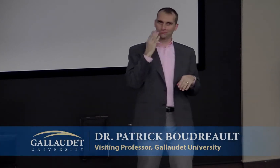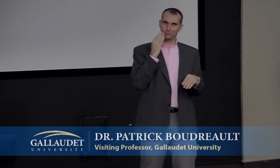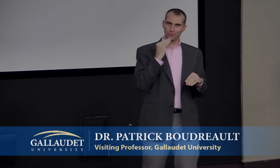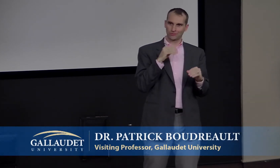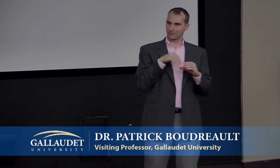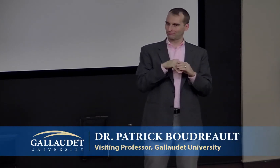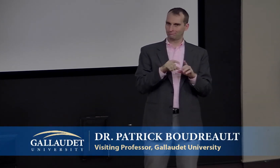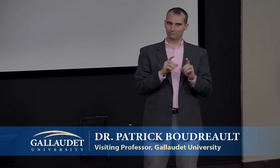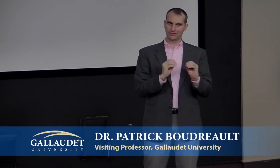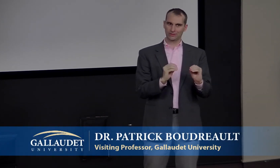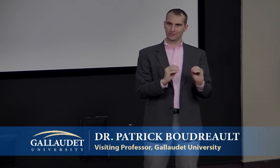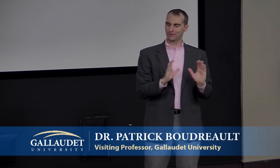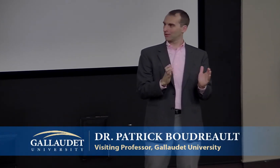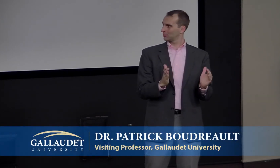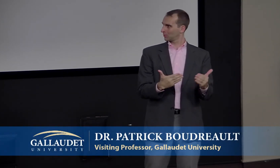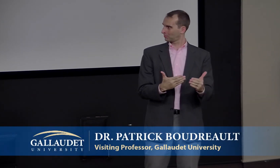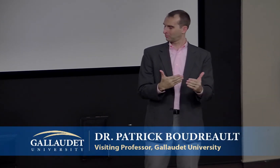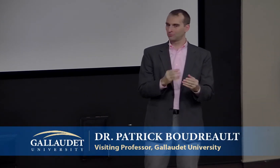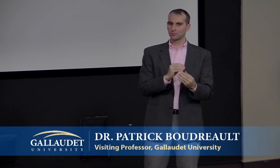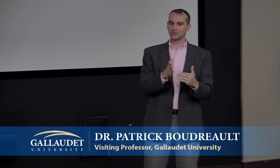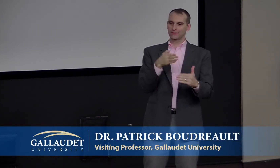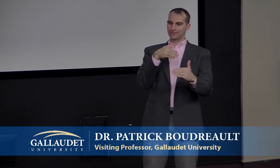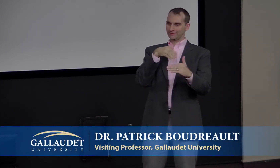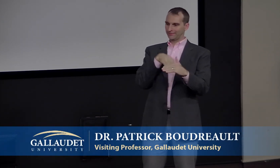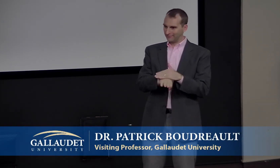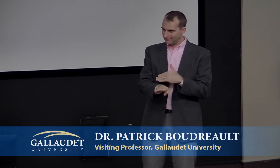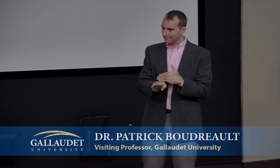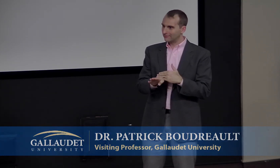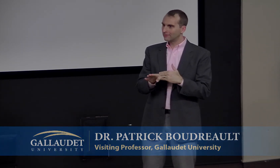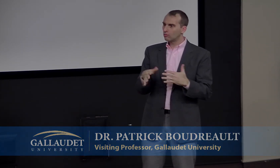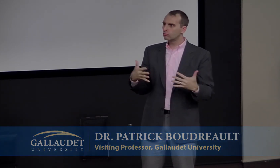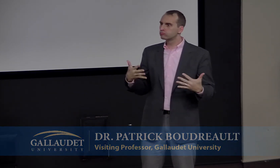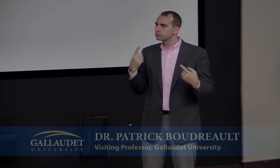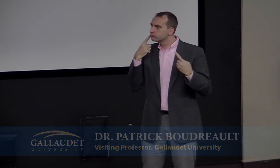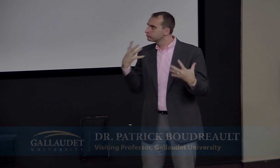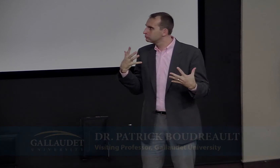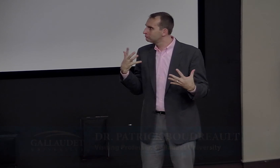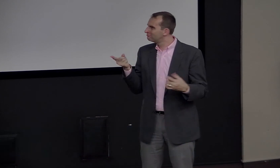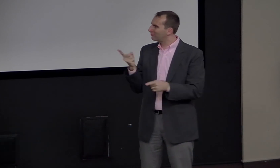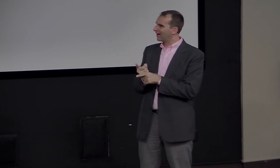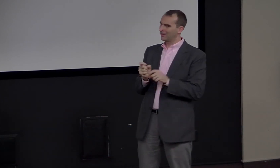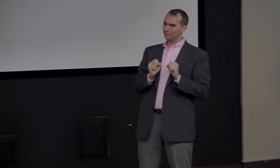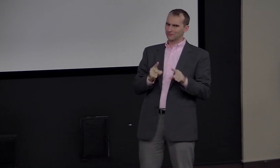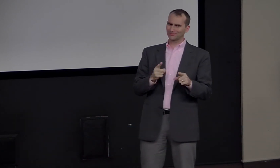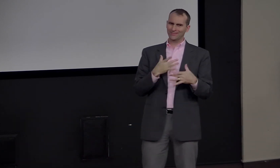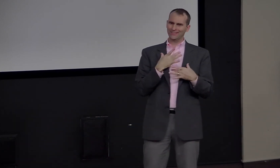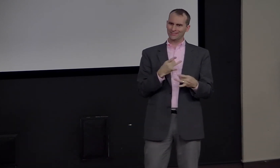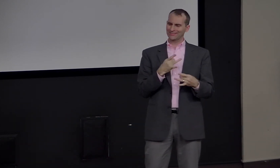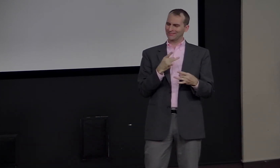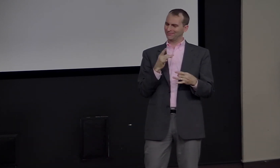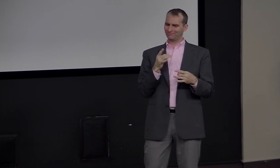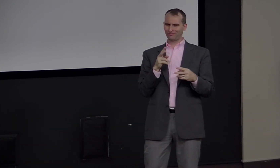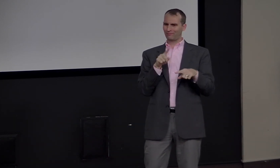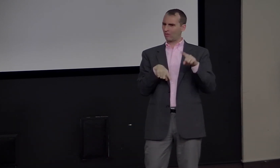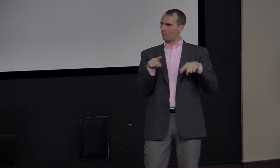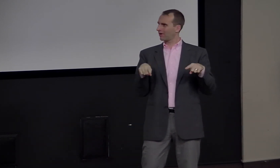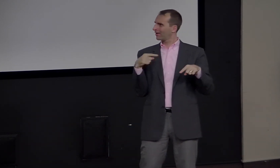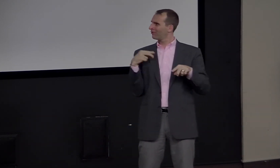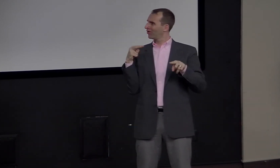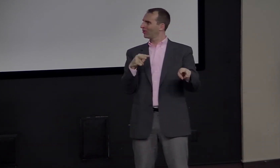Based on my experience in teaching, when students come, they're very impulsive, and we